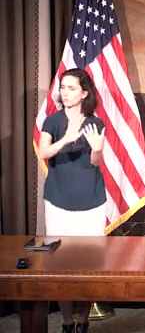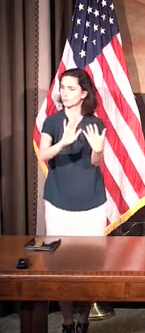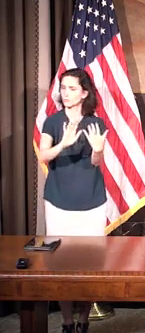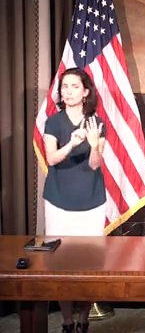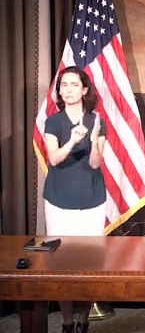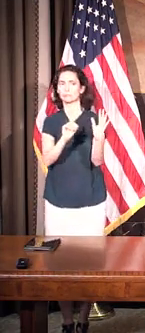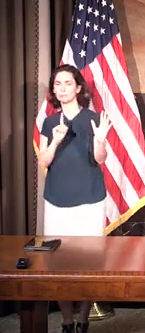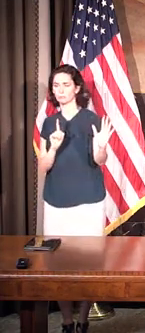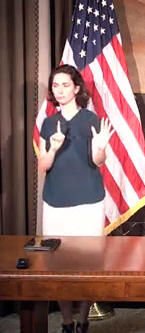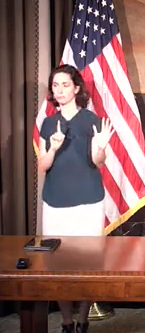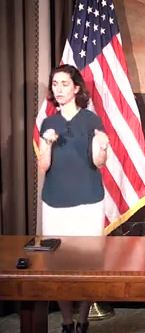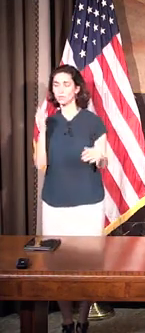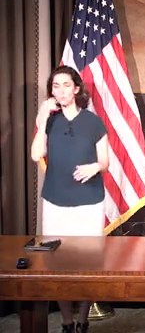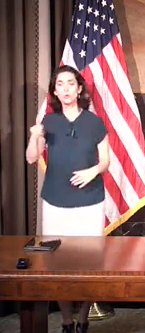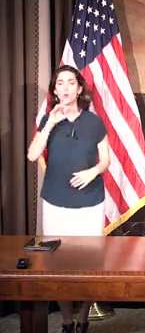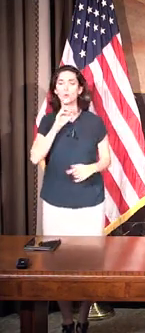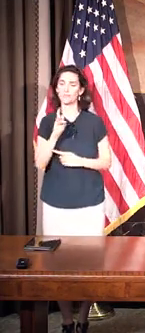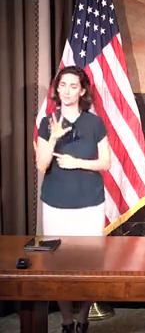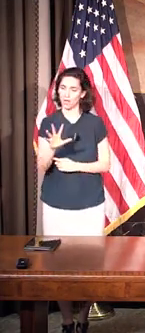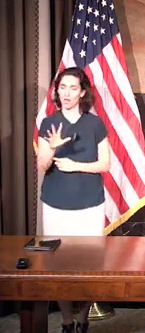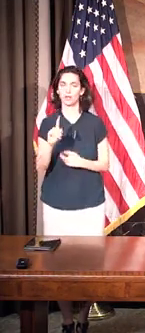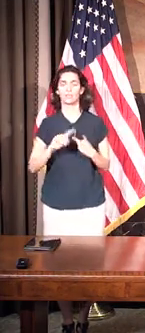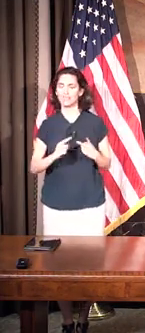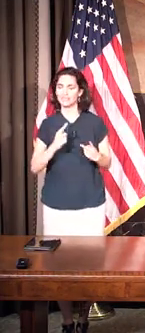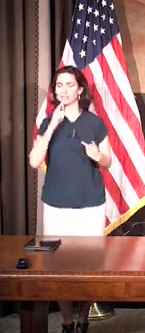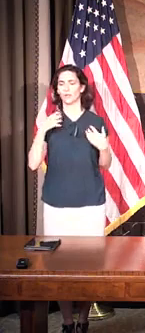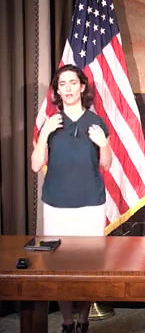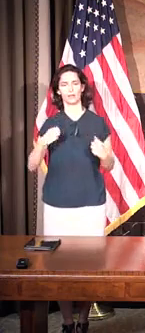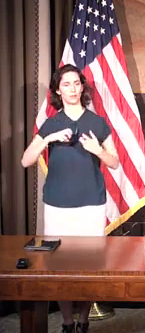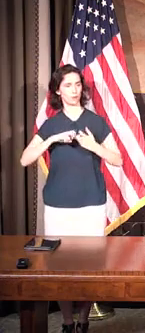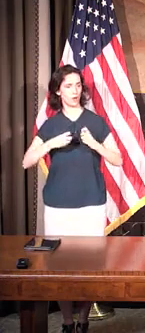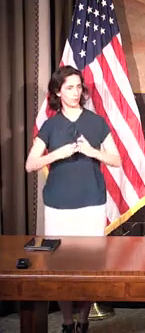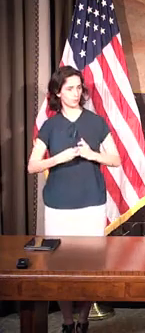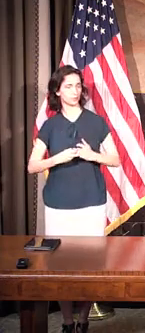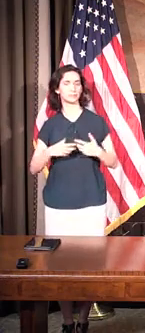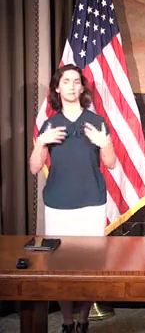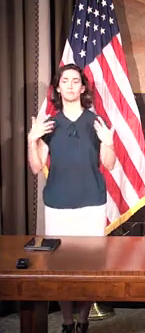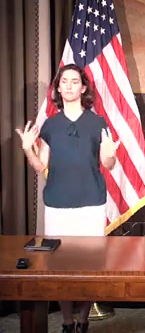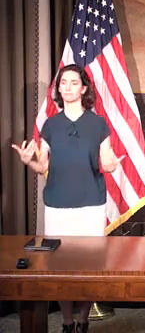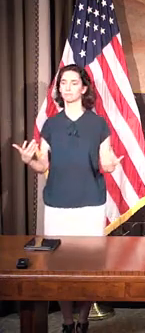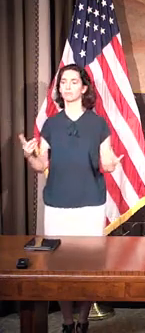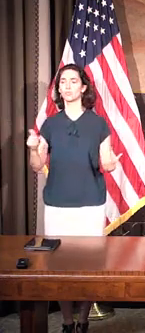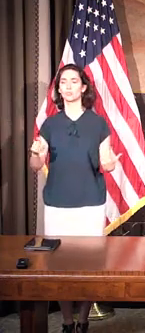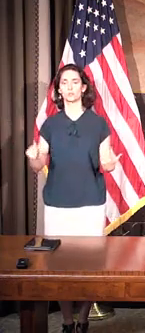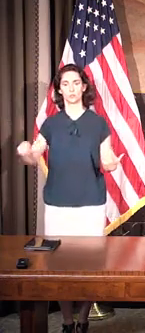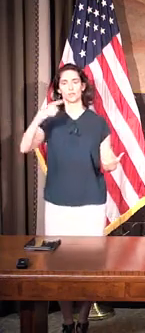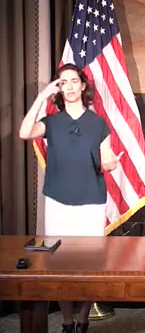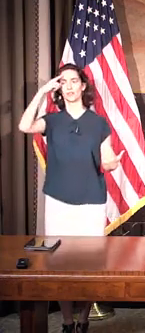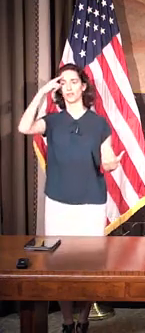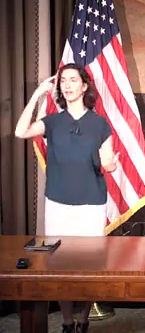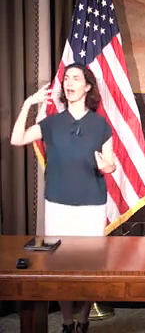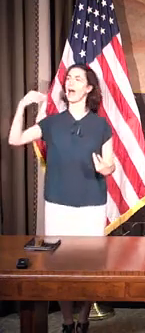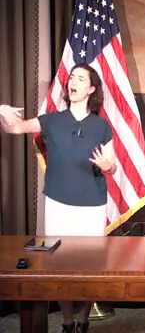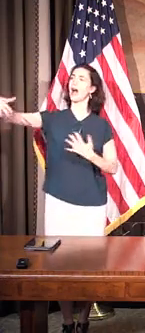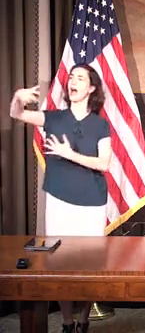you are over 65, if you have a serious health condition, consider minimizing your